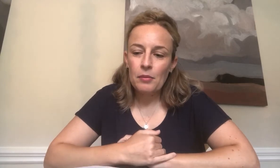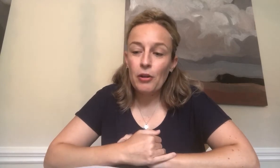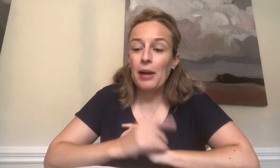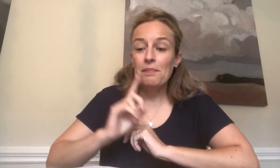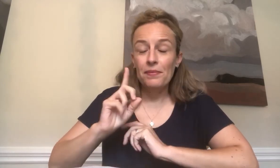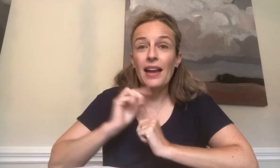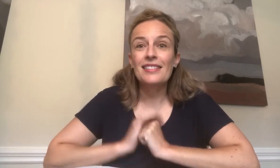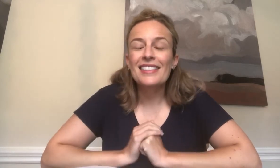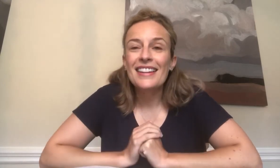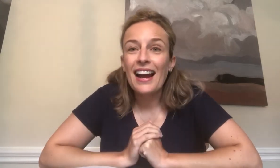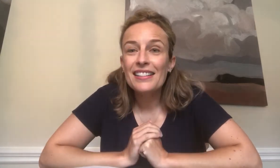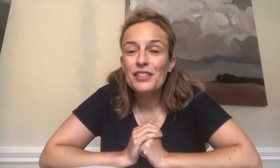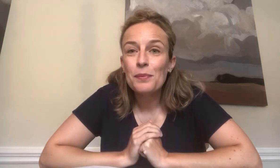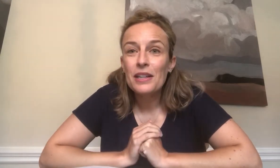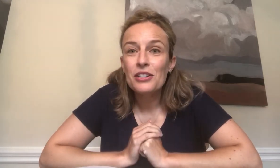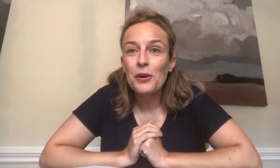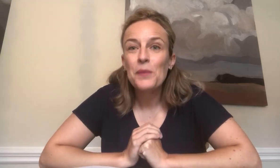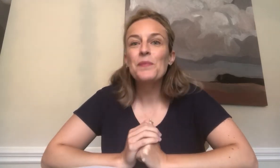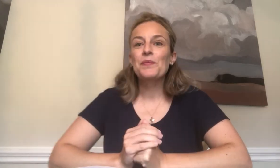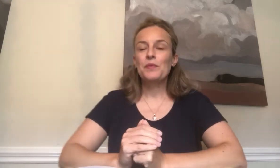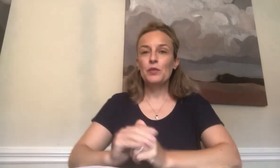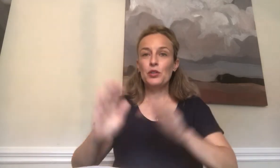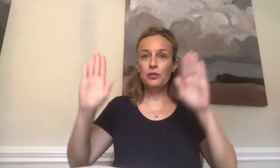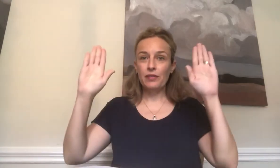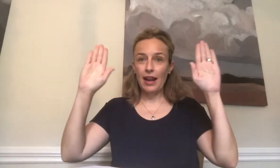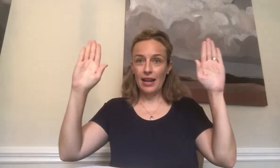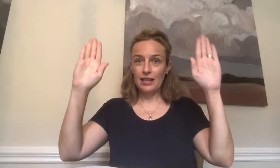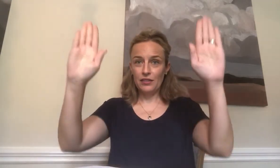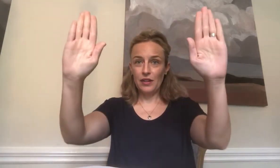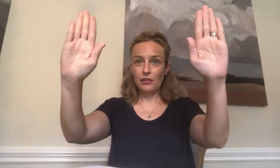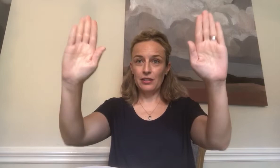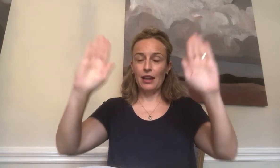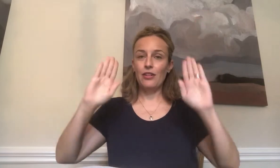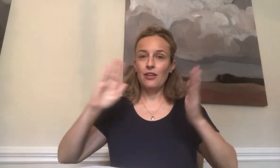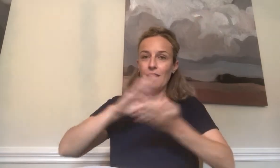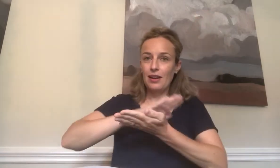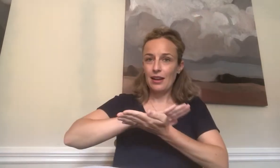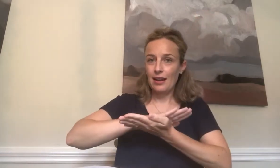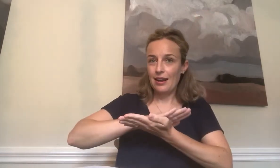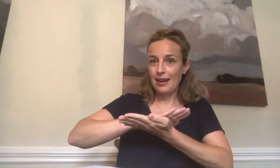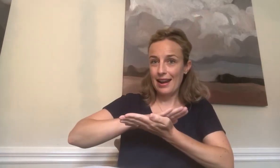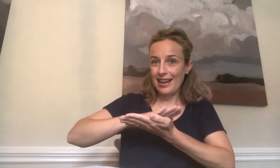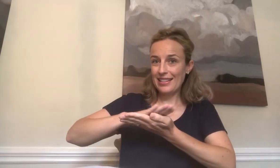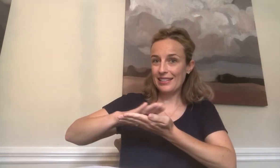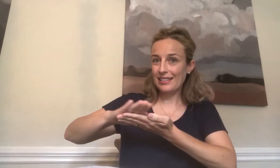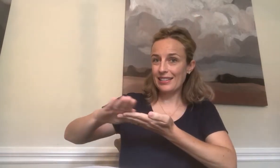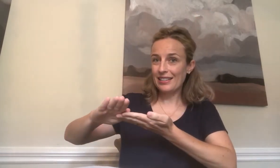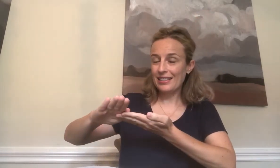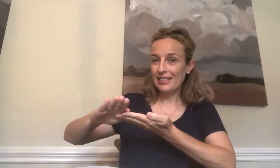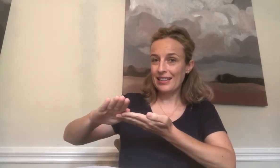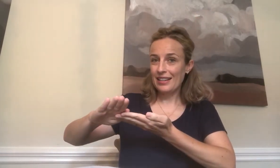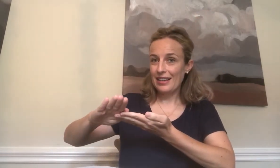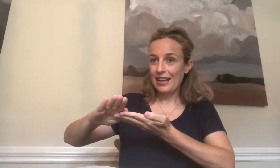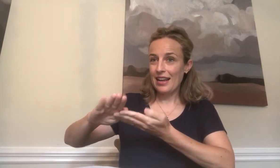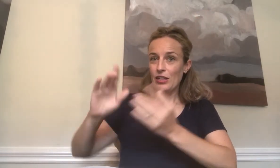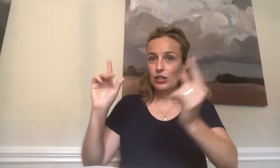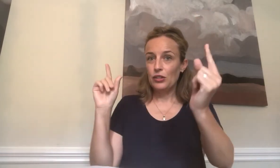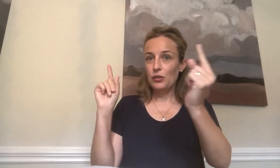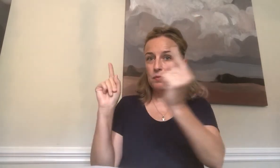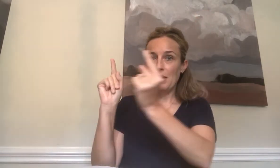Okay, next, nice to meet you. 2 flat hands, fingers together. Nice to